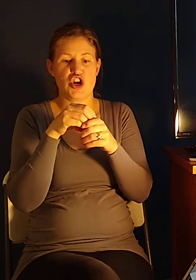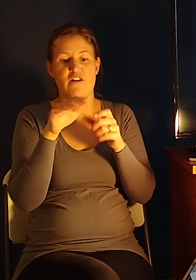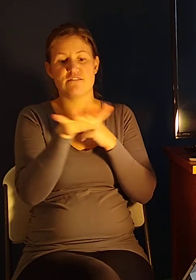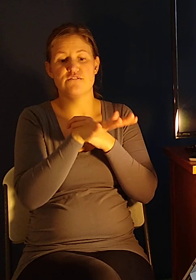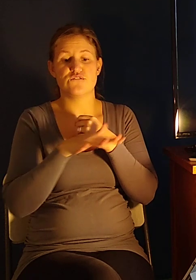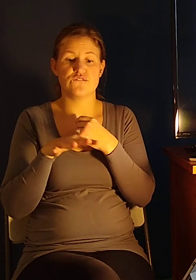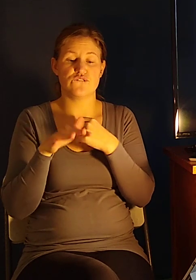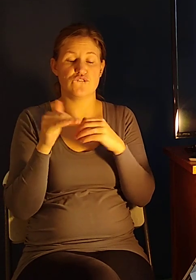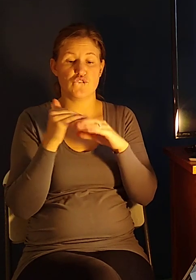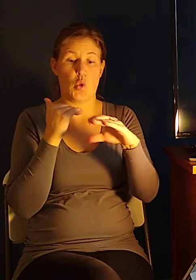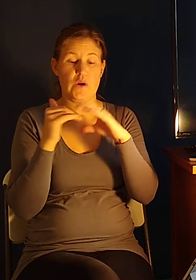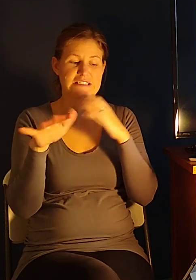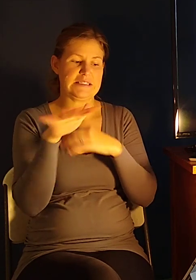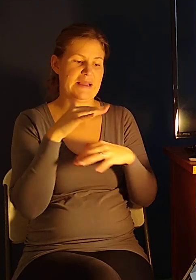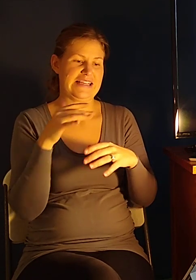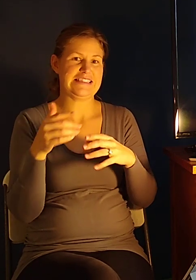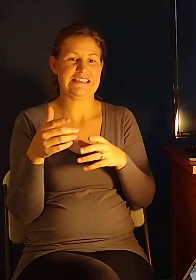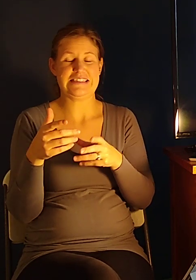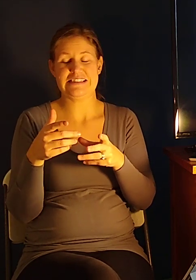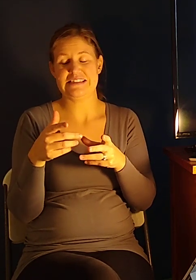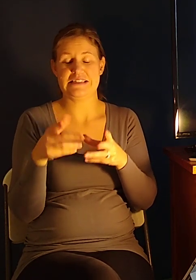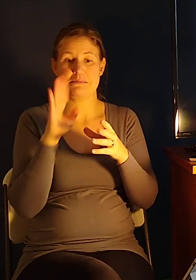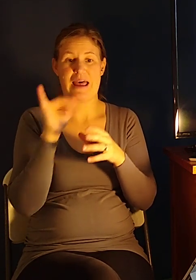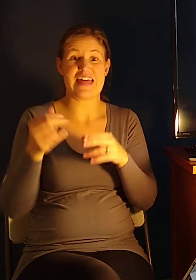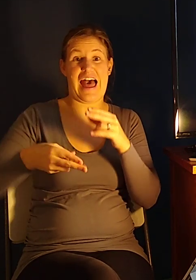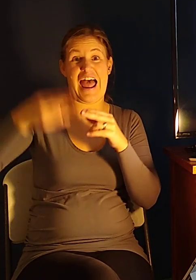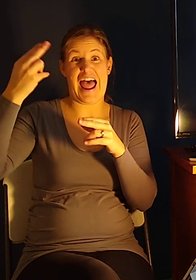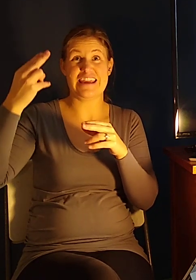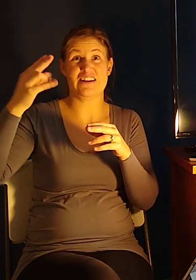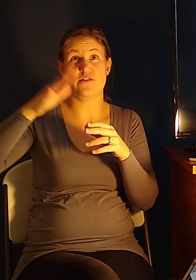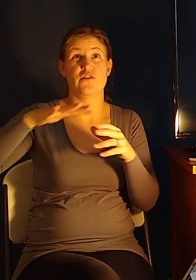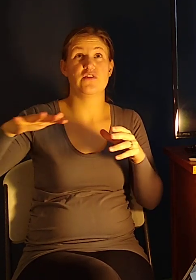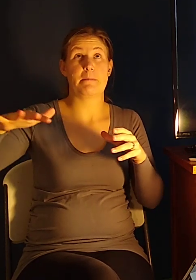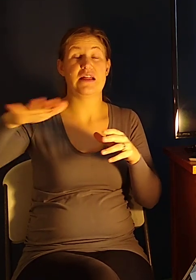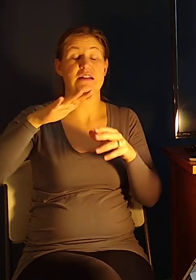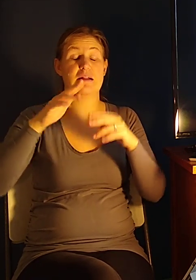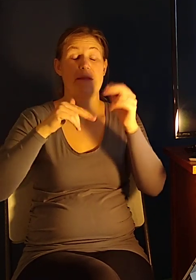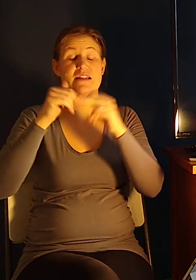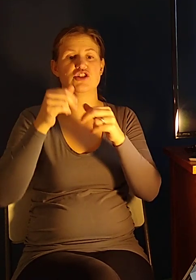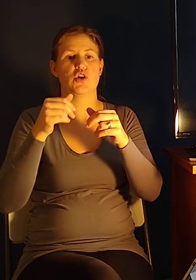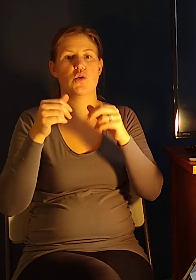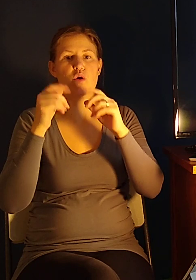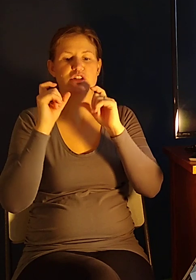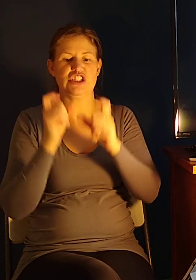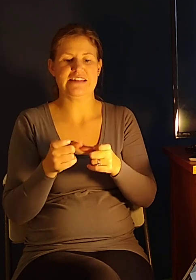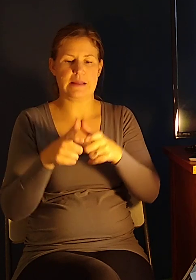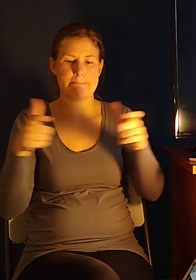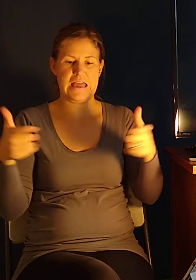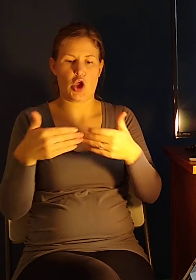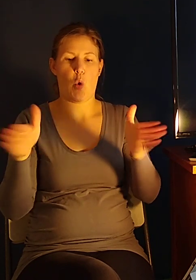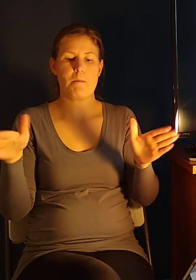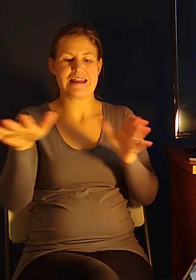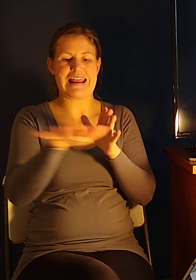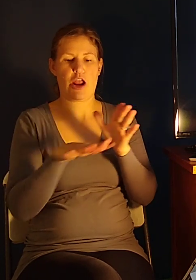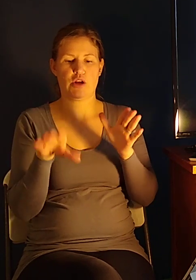which allows the architect to leave large open public areas at the base. And you'll